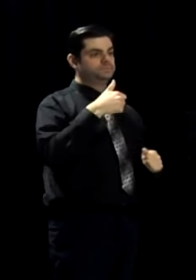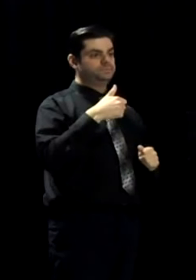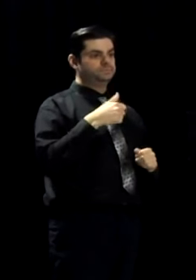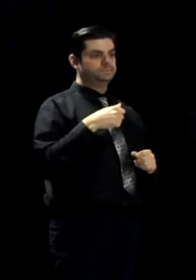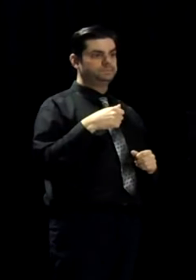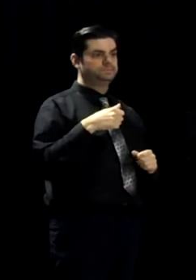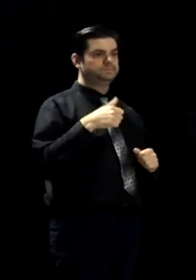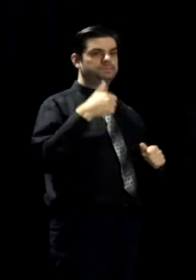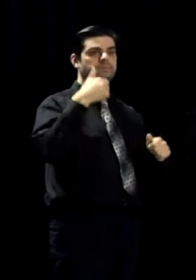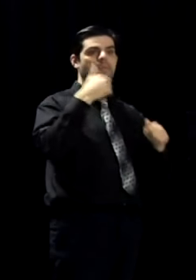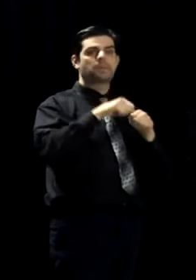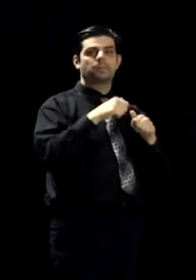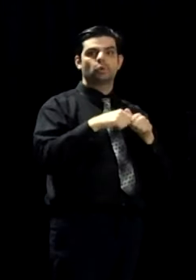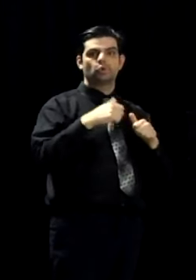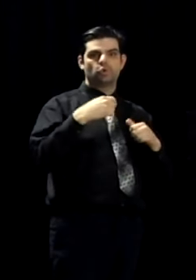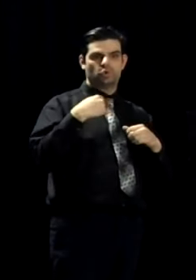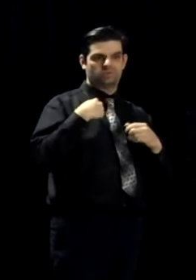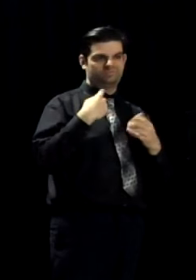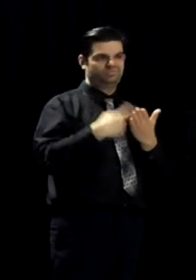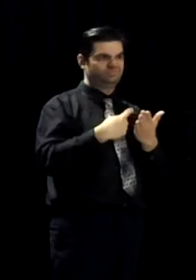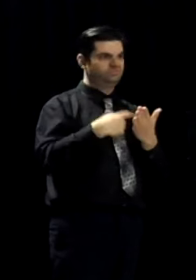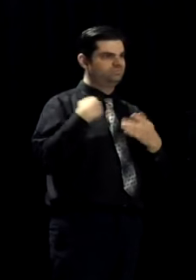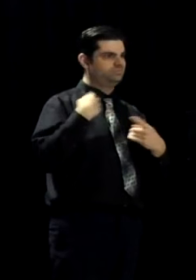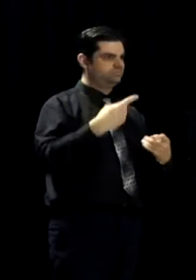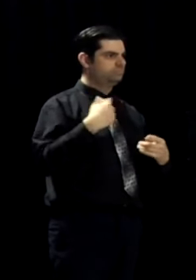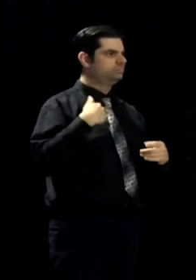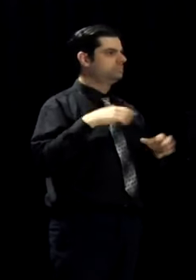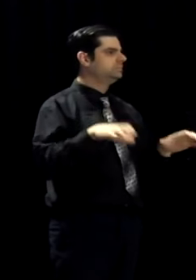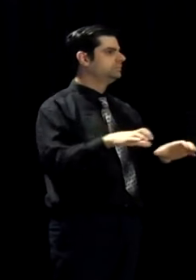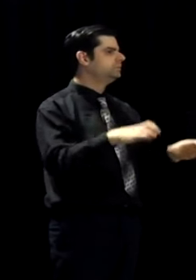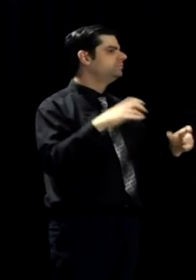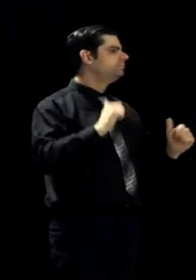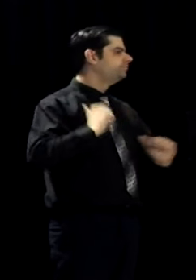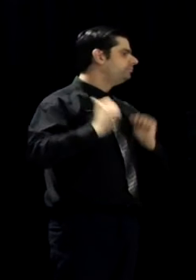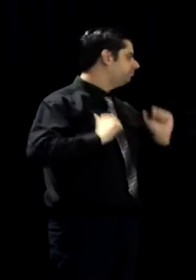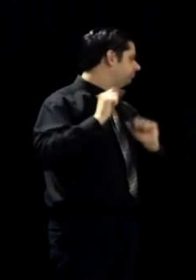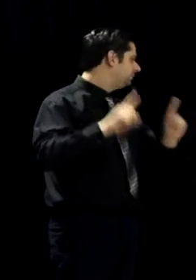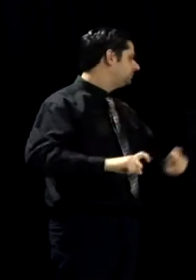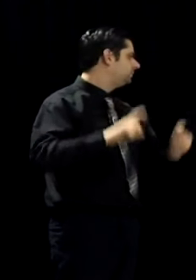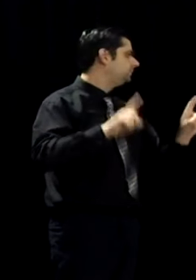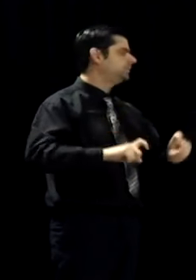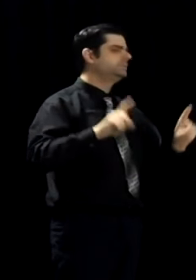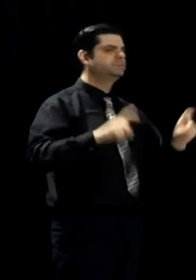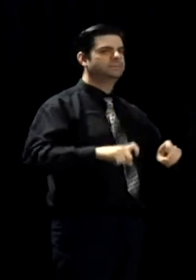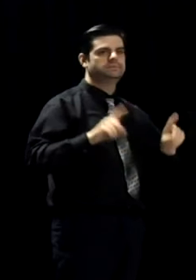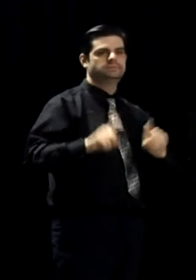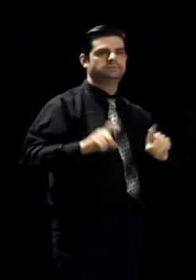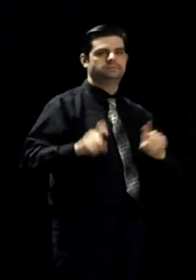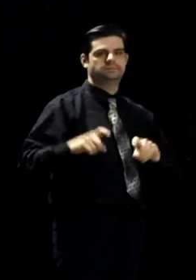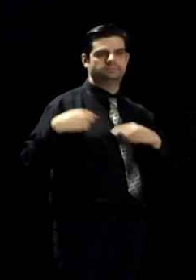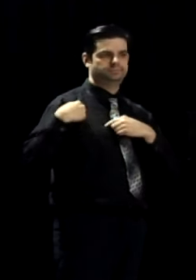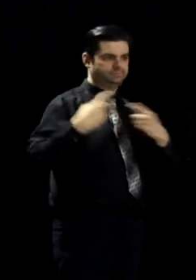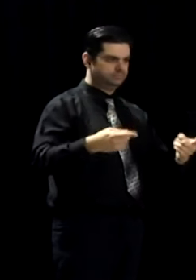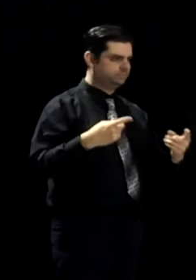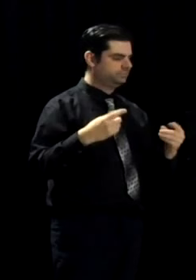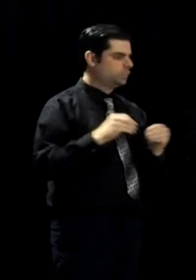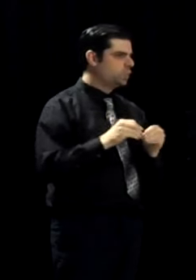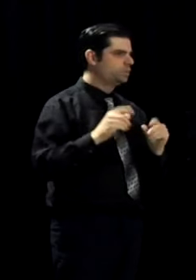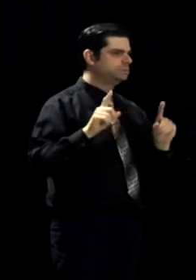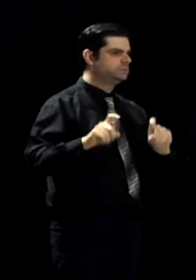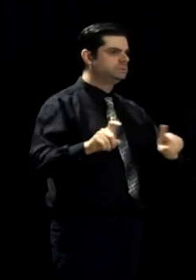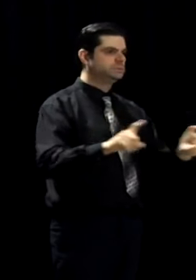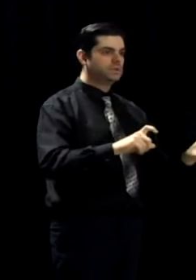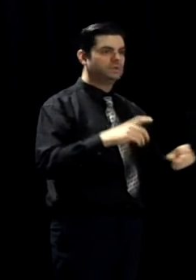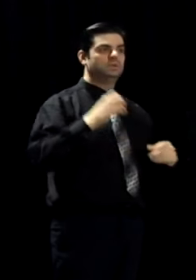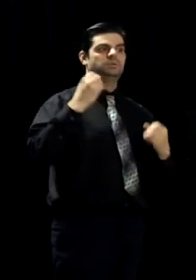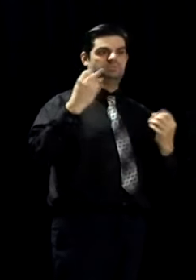been since we started. We've received hundreds and hundreds of tests back. We know when you do lots of